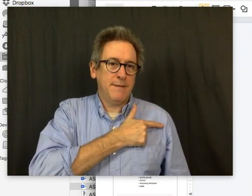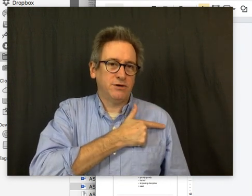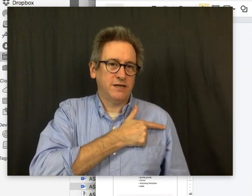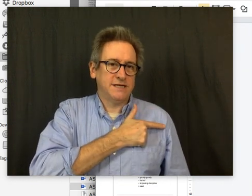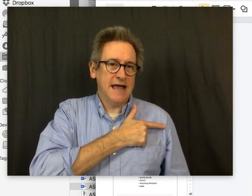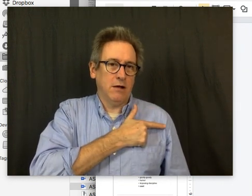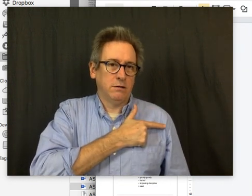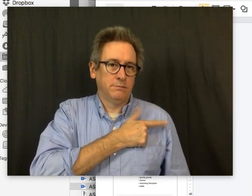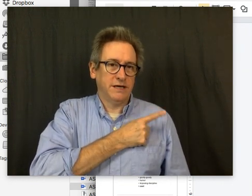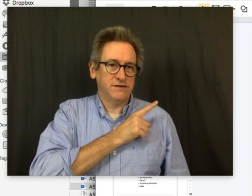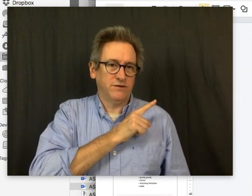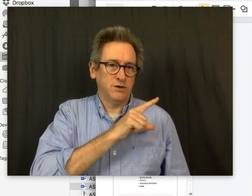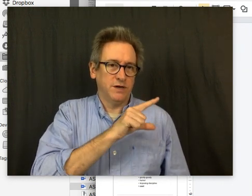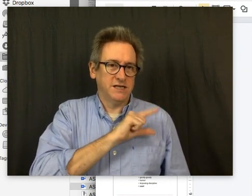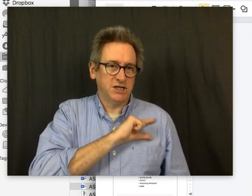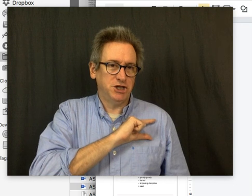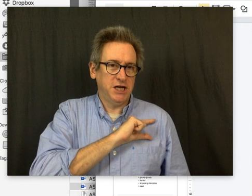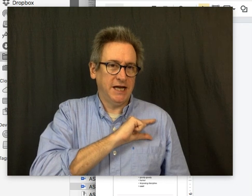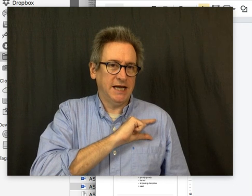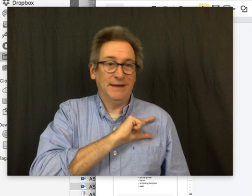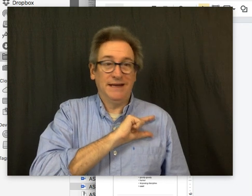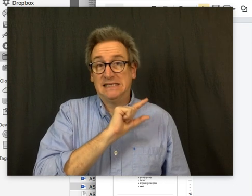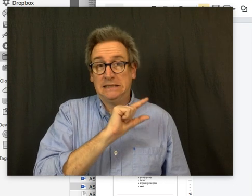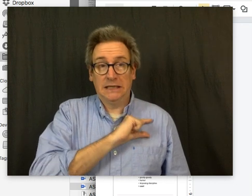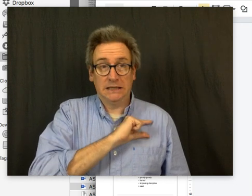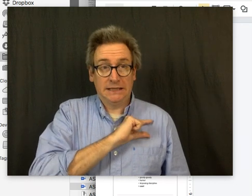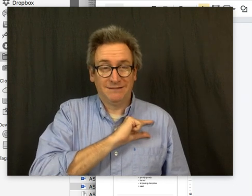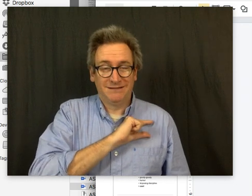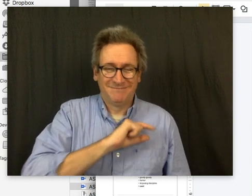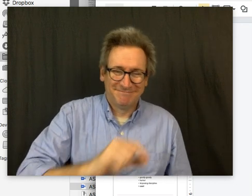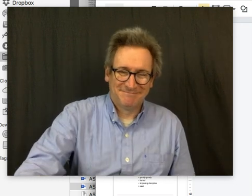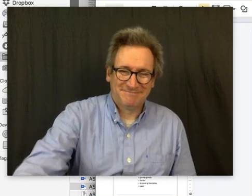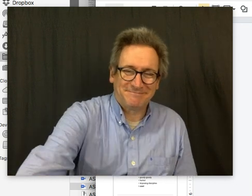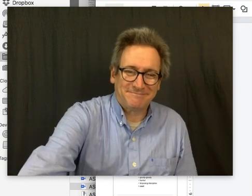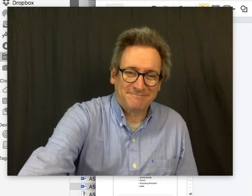And make sure that it's an L, because if you do it as a G, it means guilty.